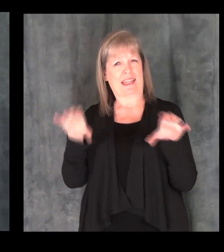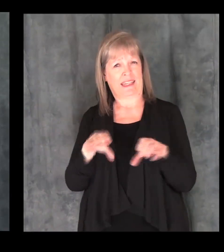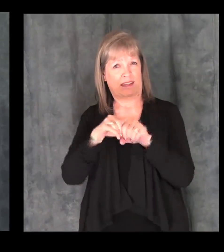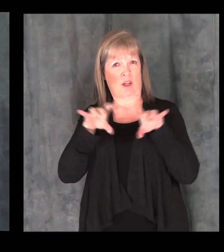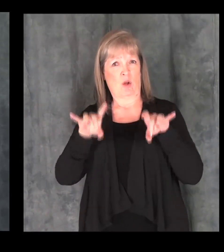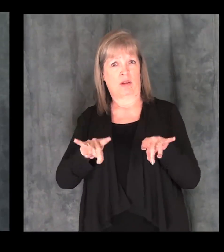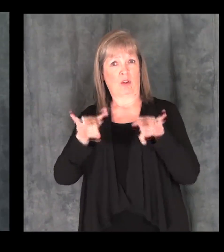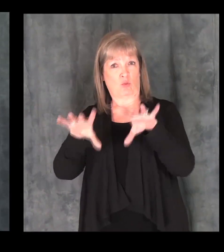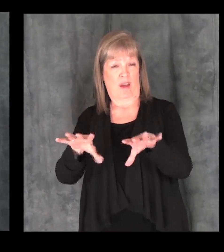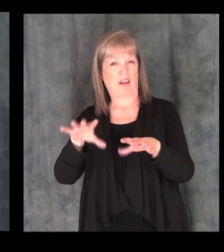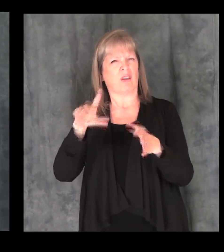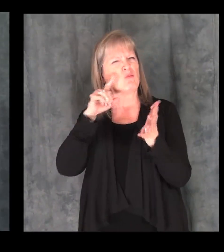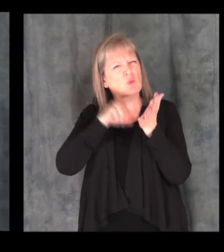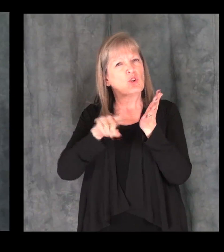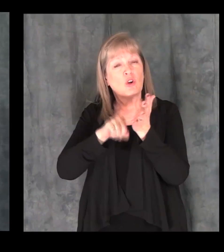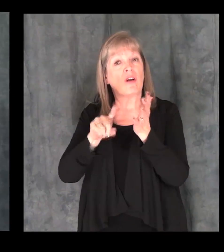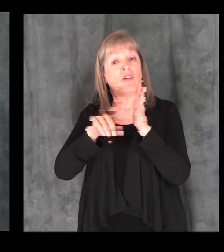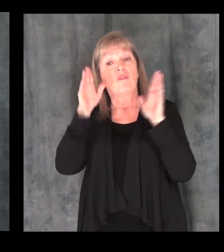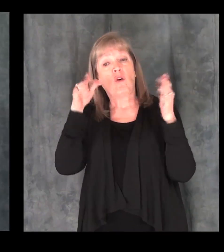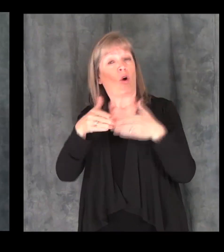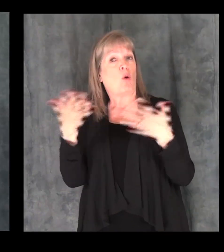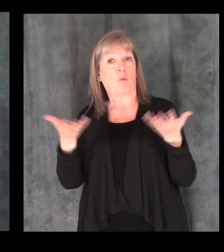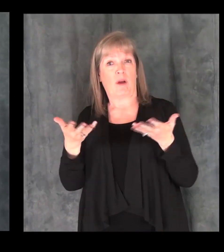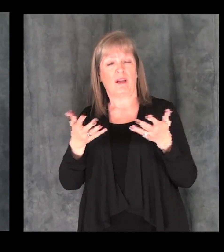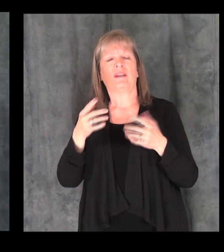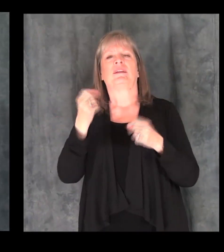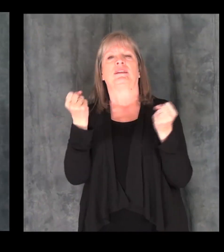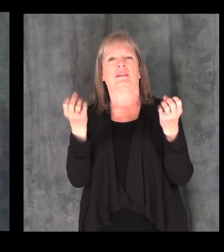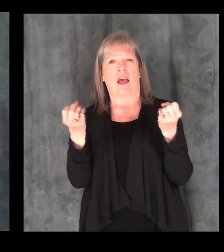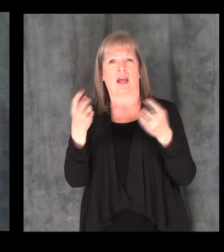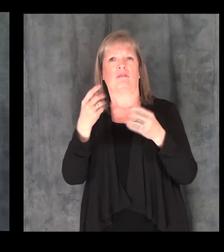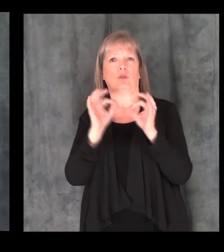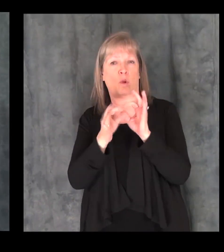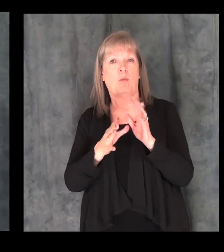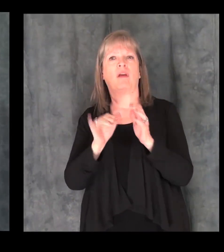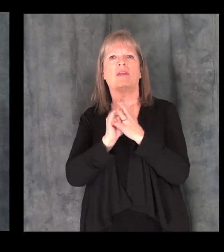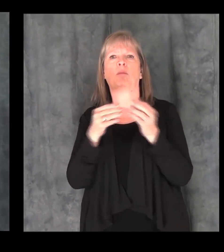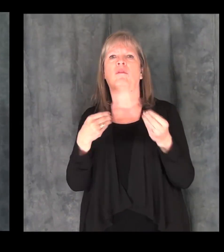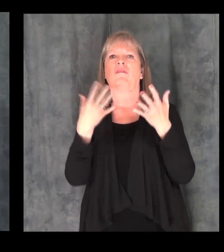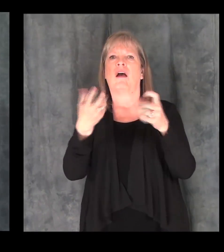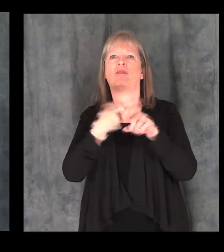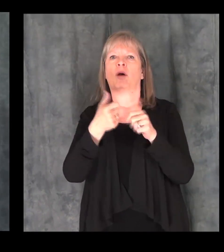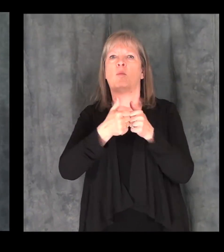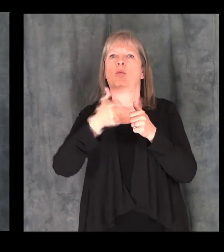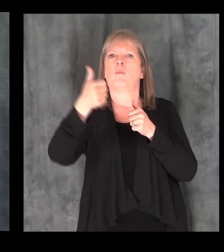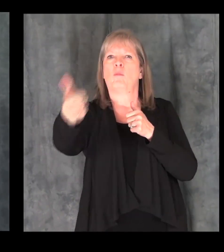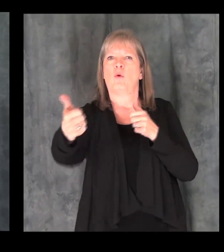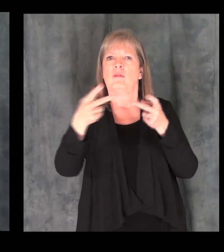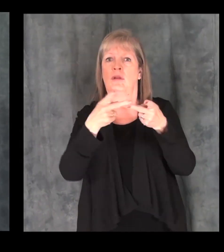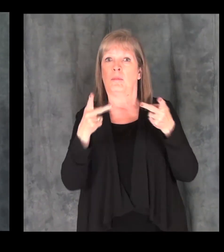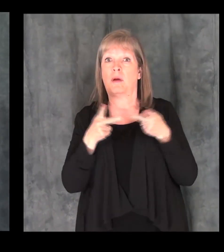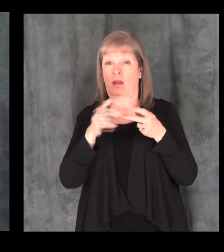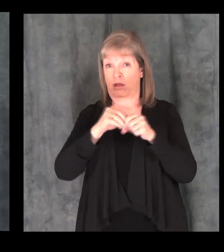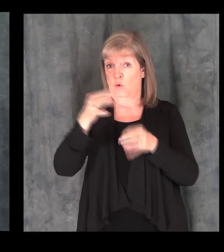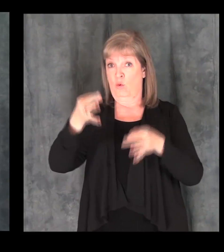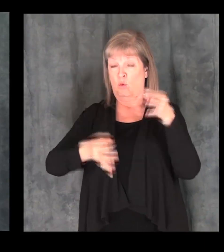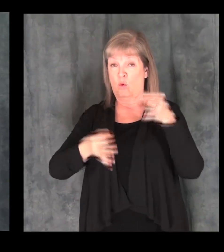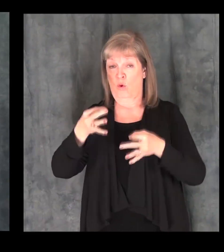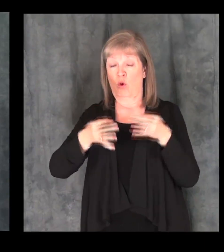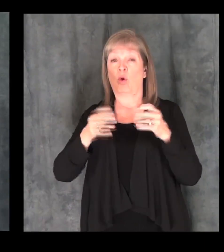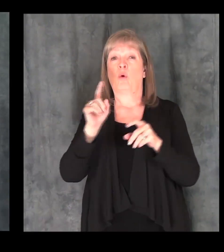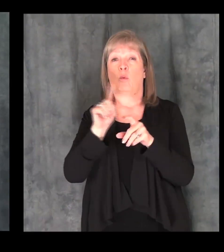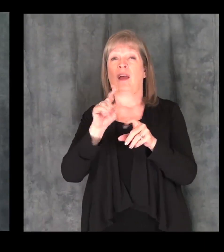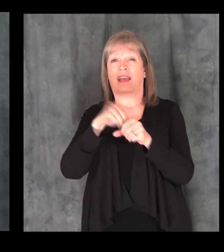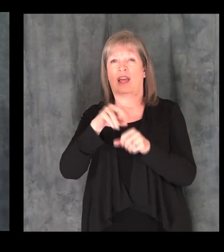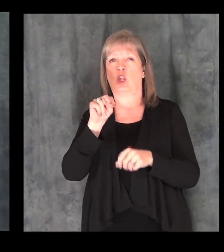study which focused on sign language interpreting provided remotely in courts in the state of New South Wales,